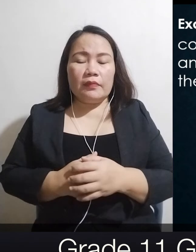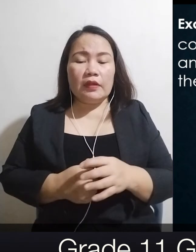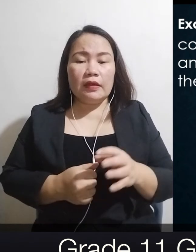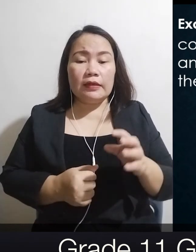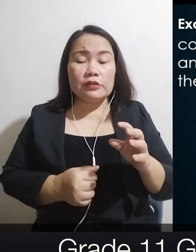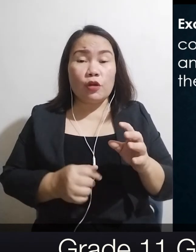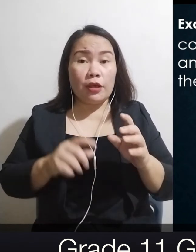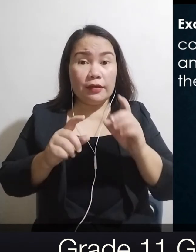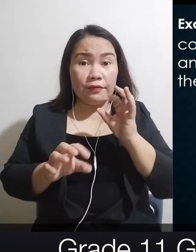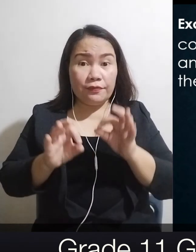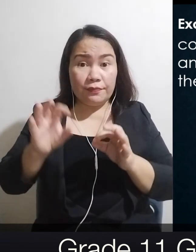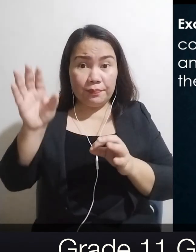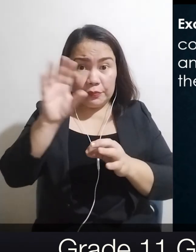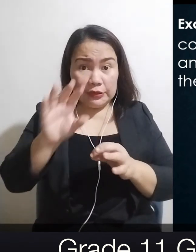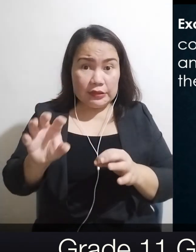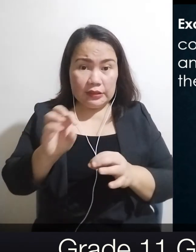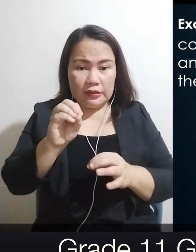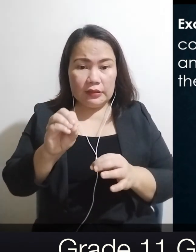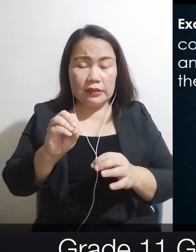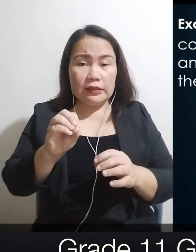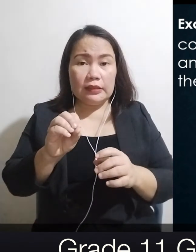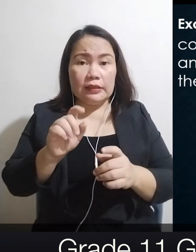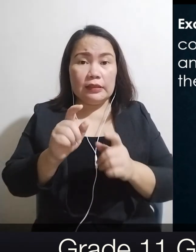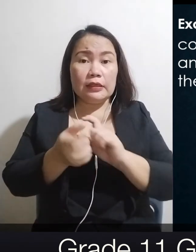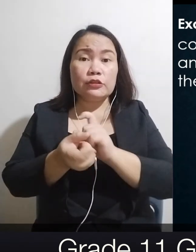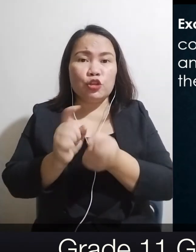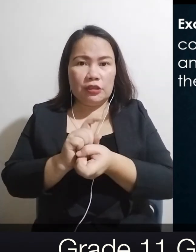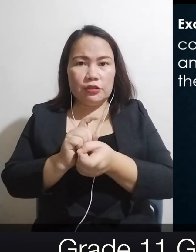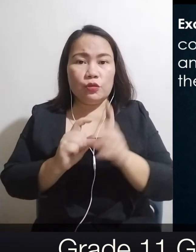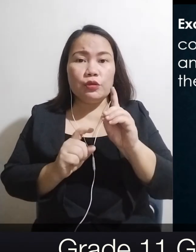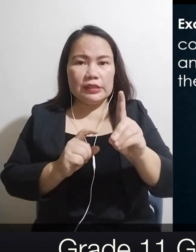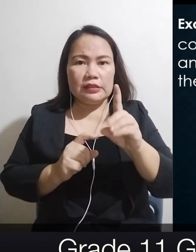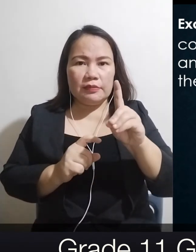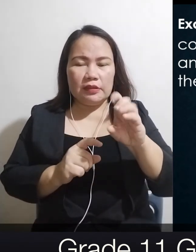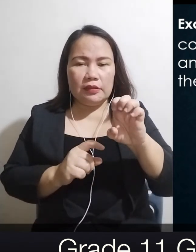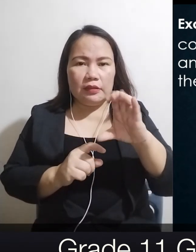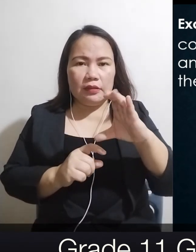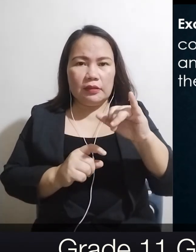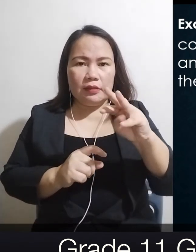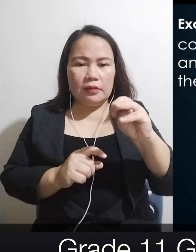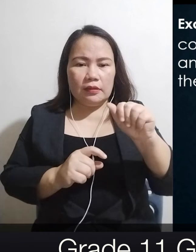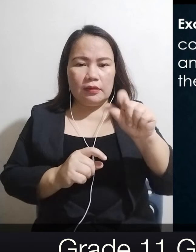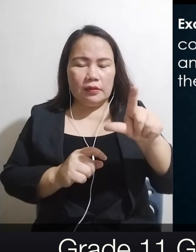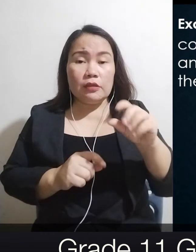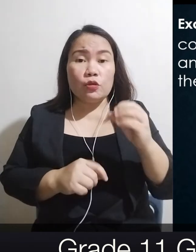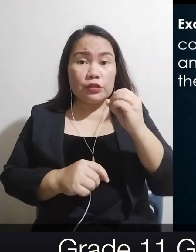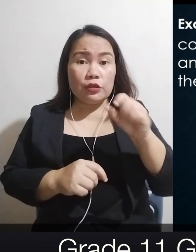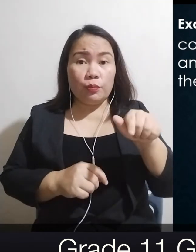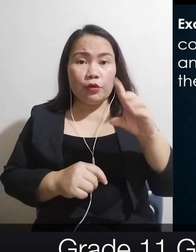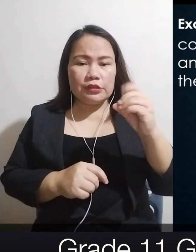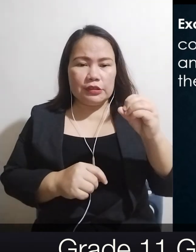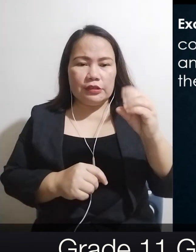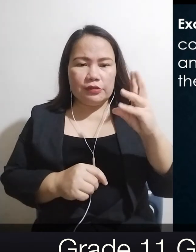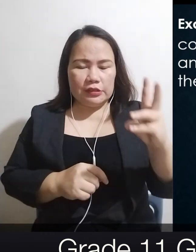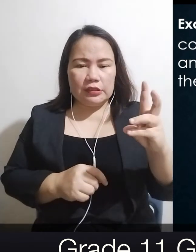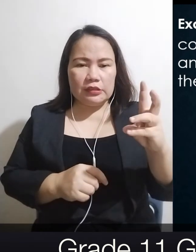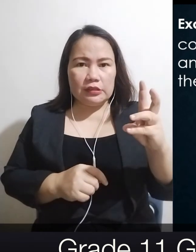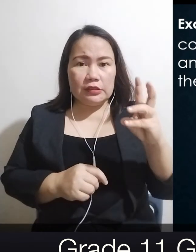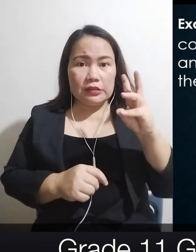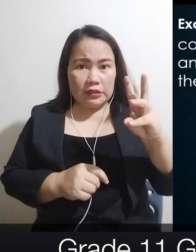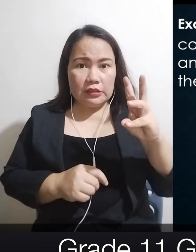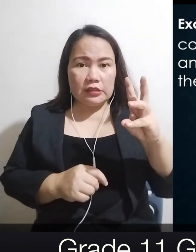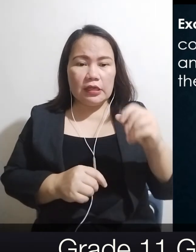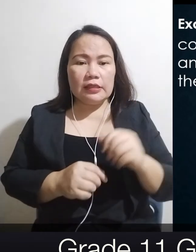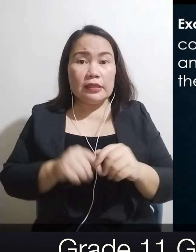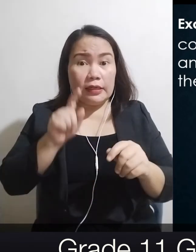kapag naka-percent yan, we need to convert into decimal. And our time, the given time is 5 years.